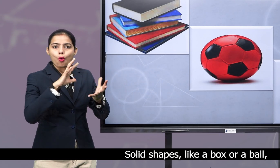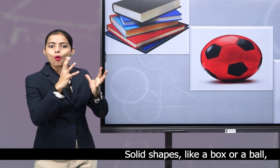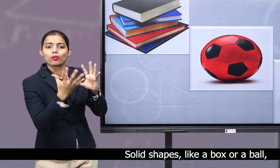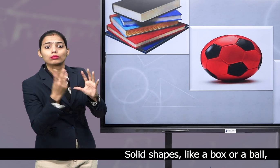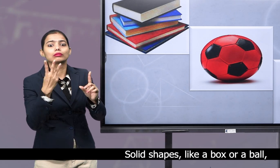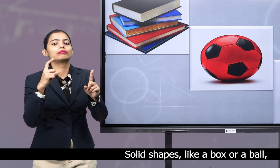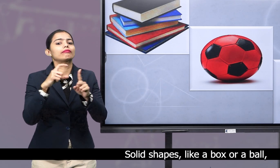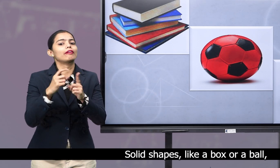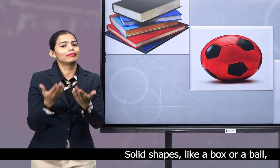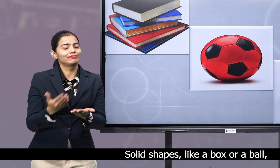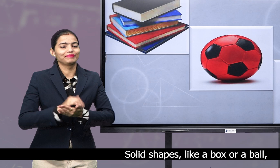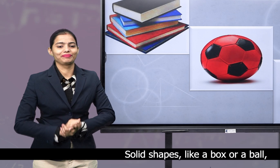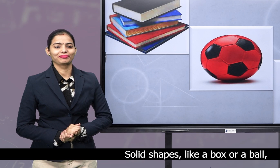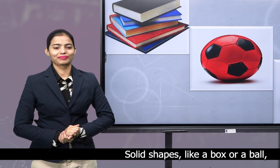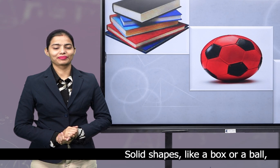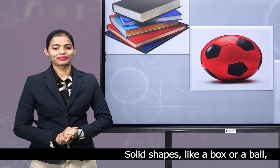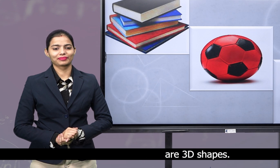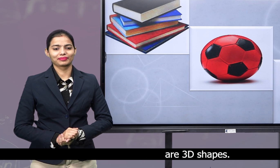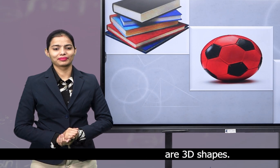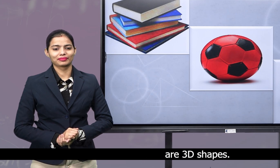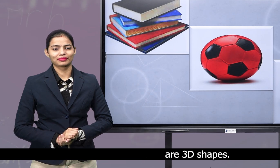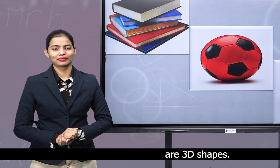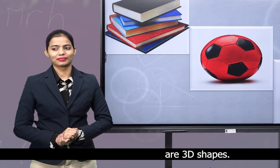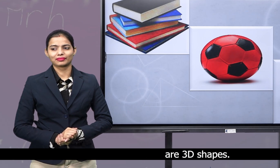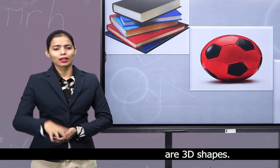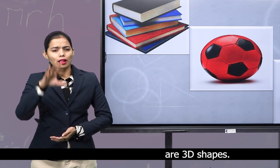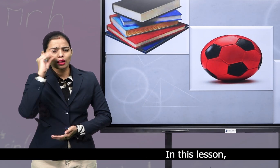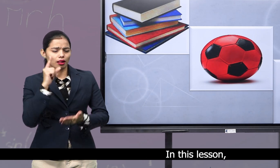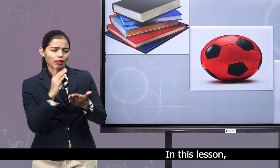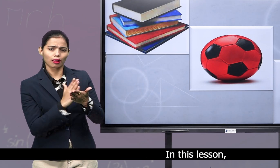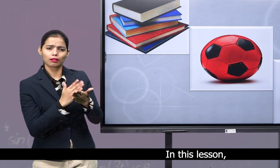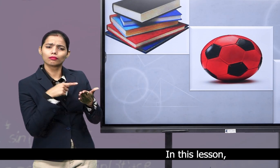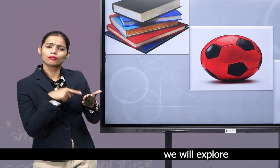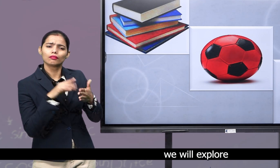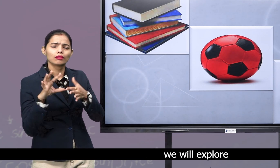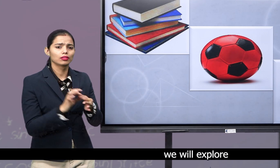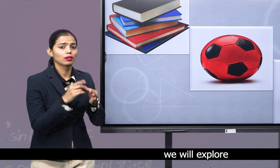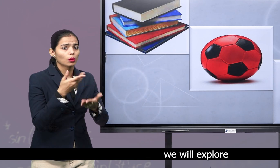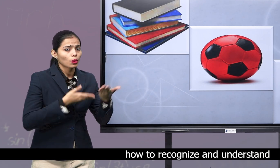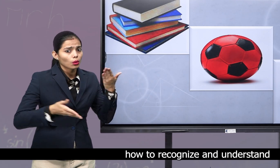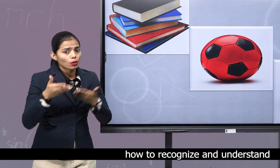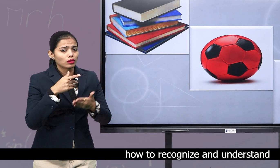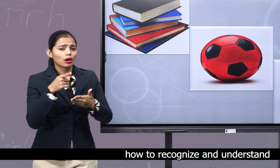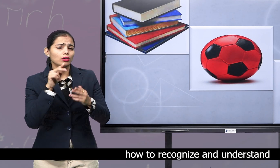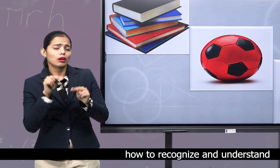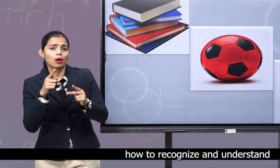Solid shapes like a box or a ball are 3D shapes. In this lesson, we will explore how to recognize